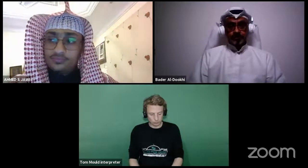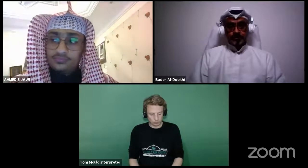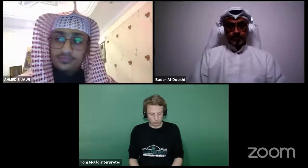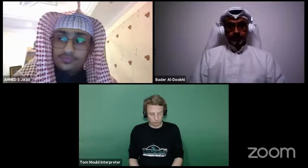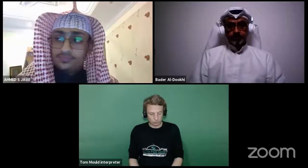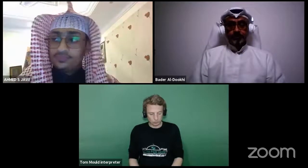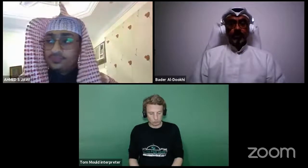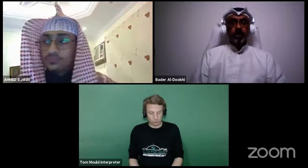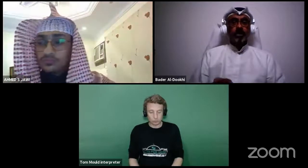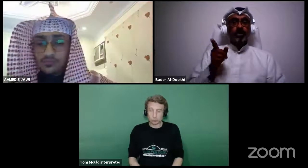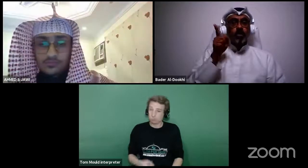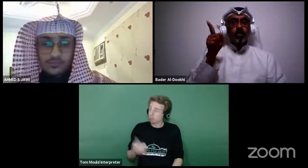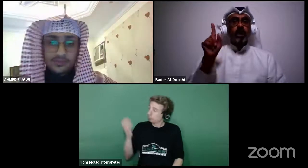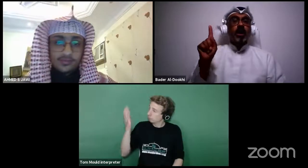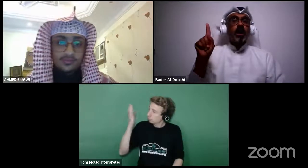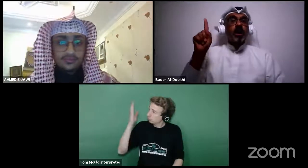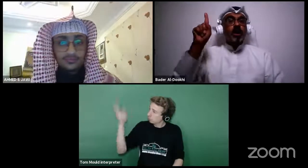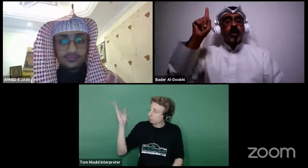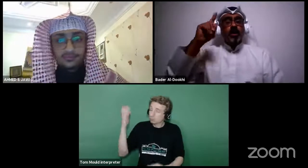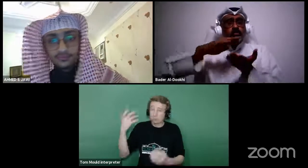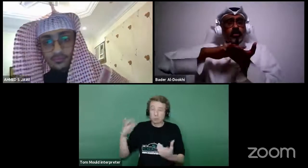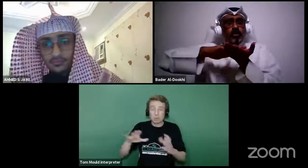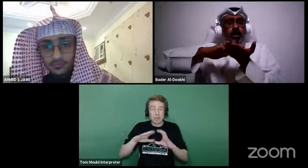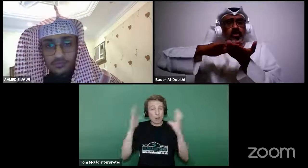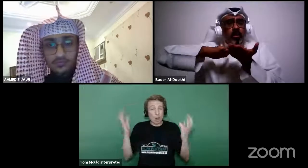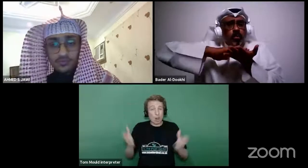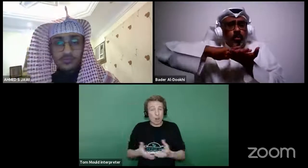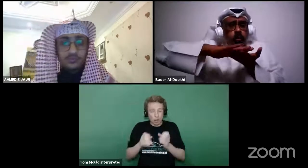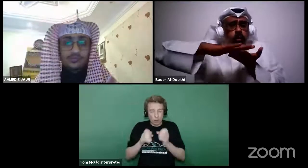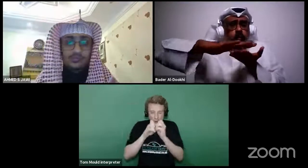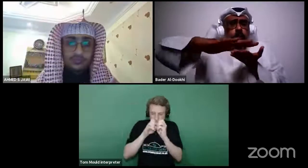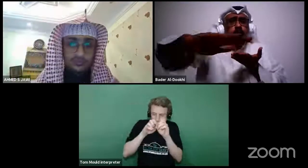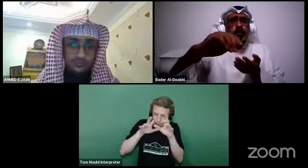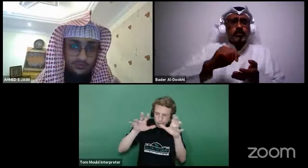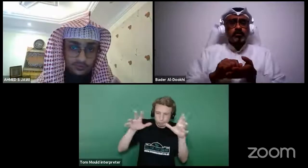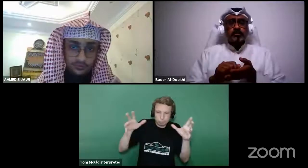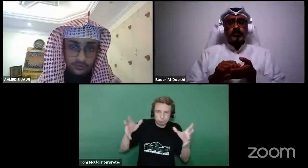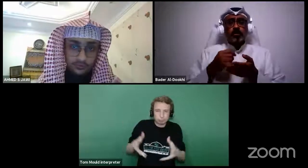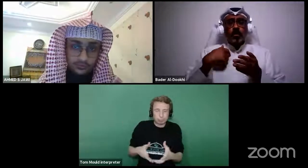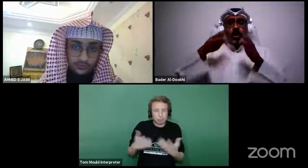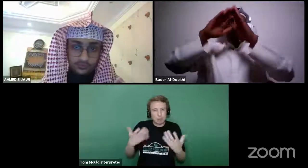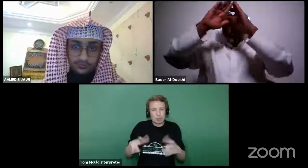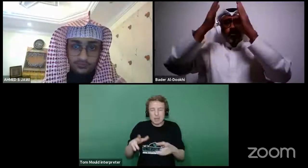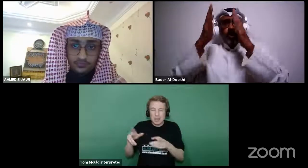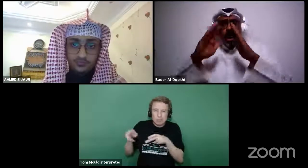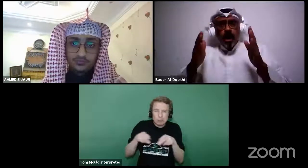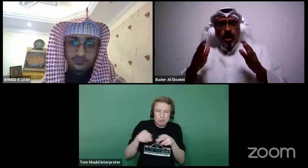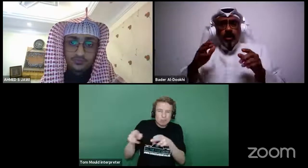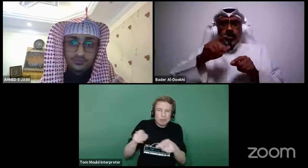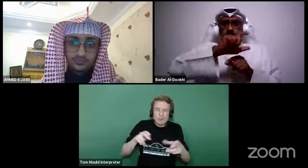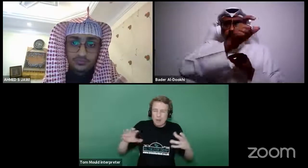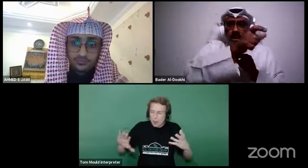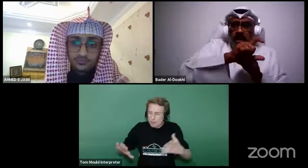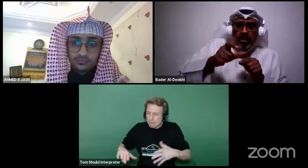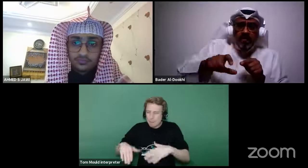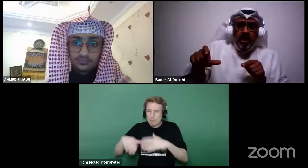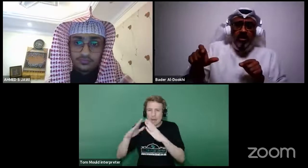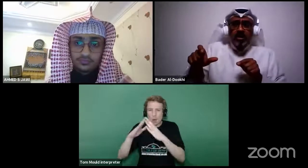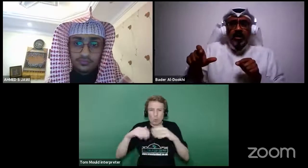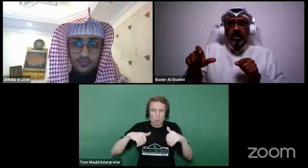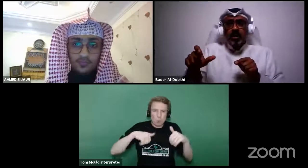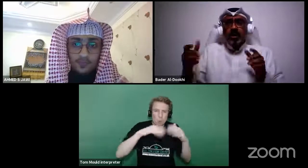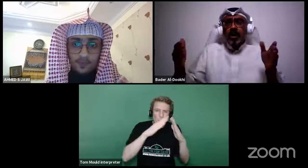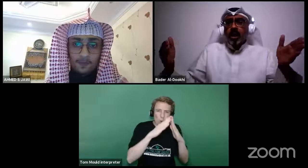And it is He who spread out the earth and placed therein firm mountains and rivers, and of every kind